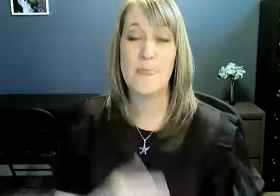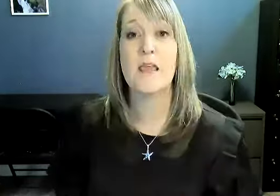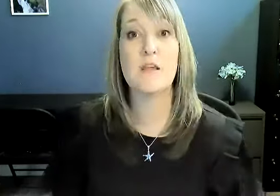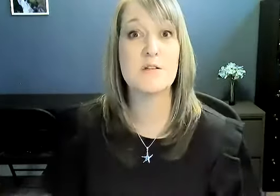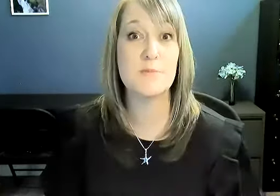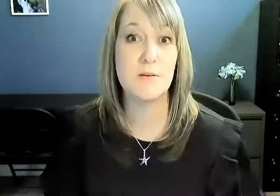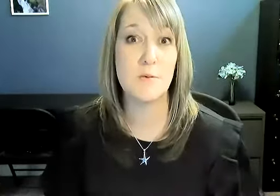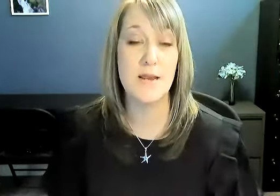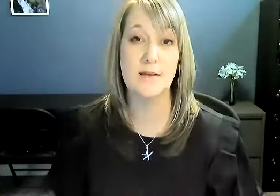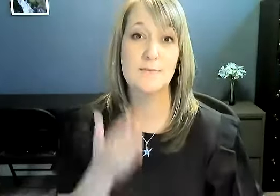Can also be signed with one hand.